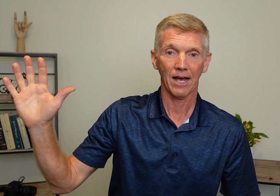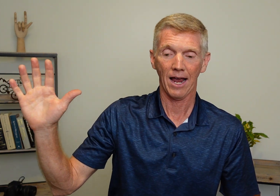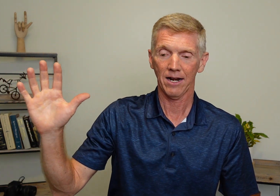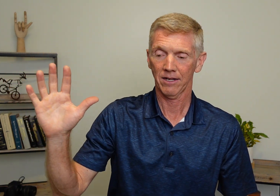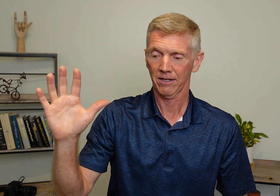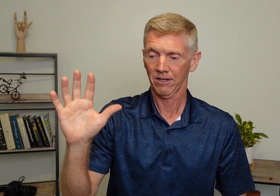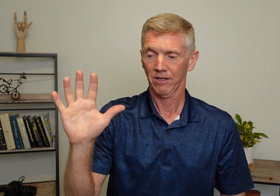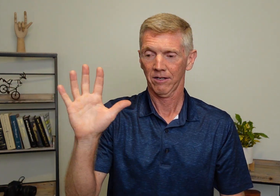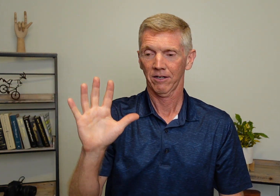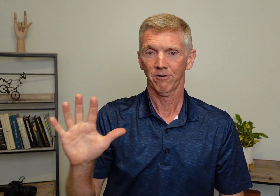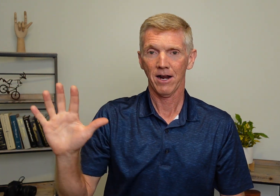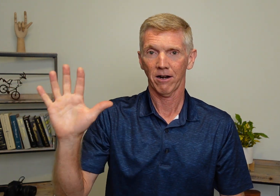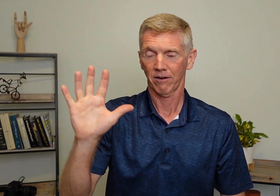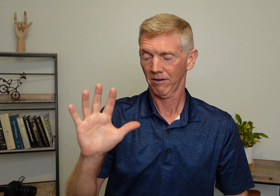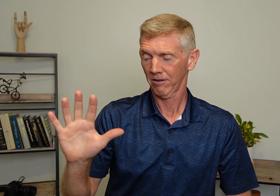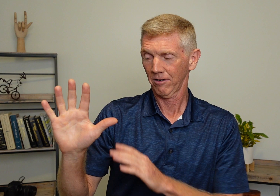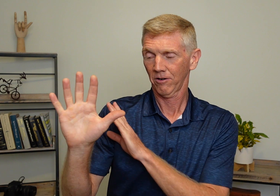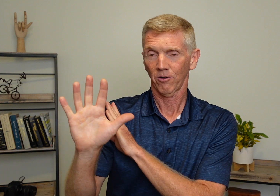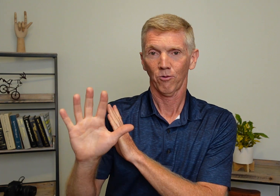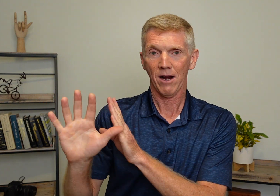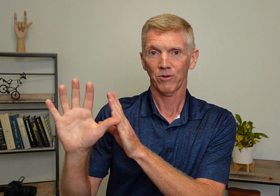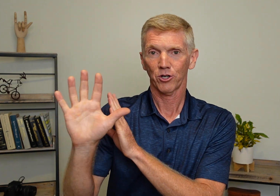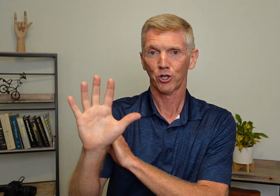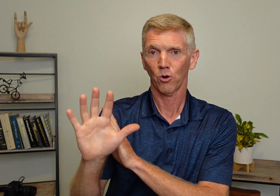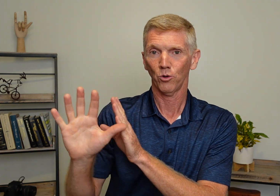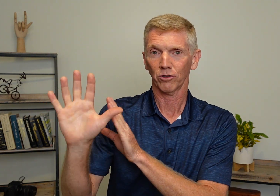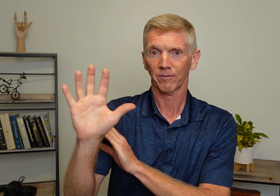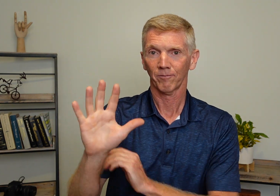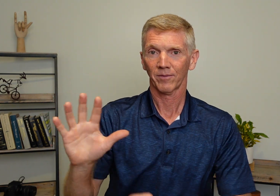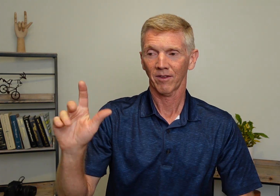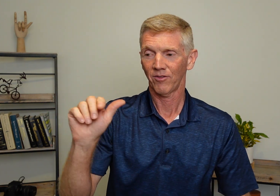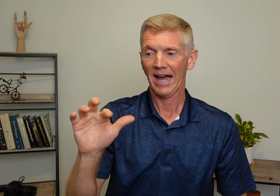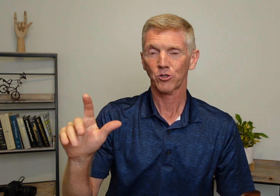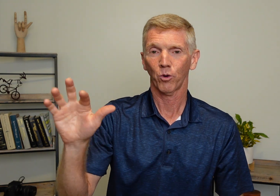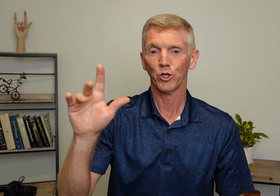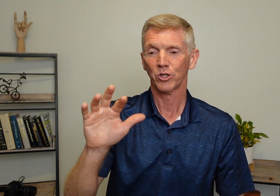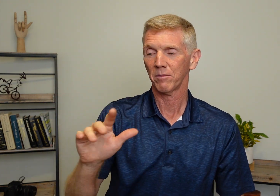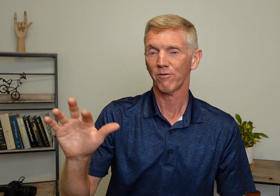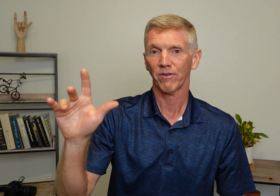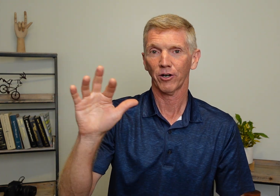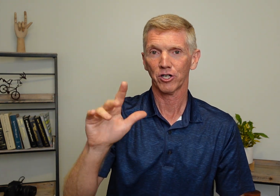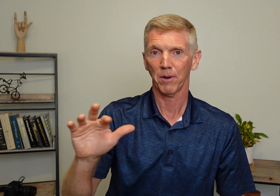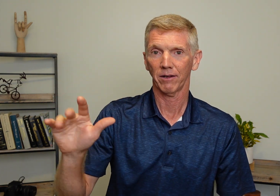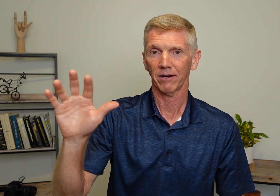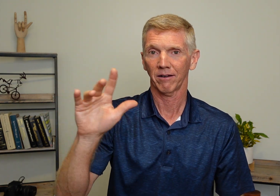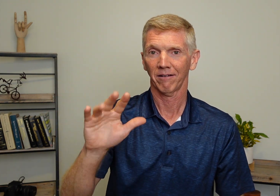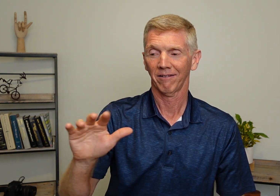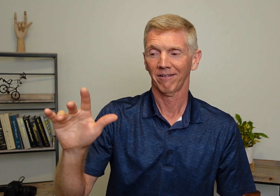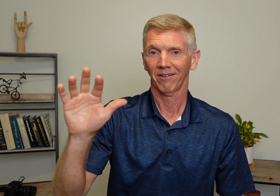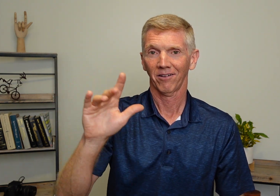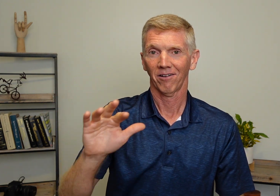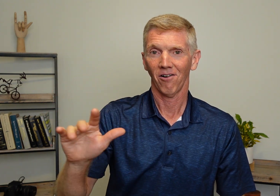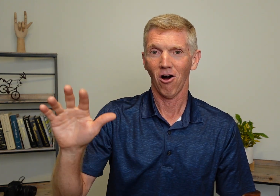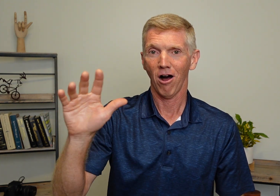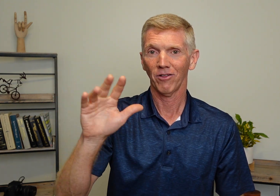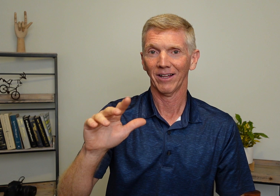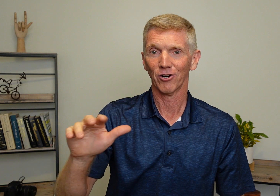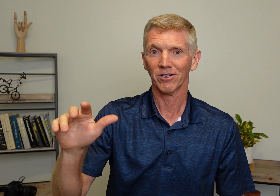side. Right here, right with your shoulder. That's where you should be finger spelling all the letters of